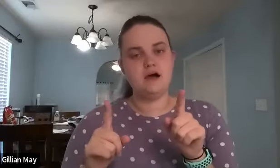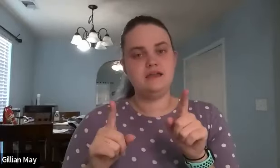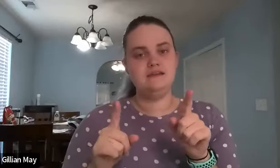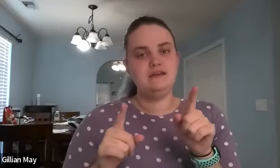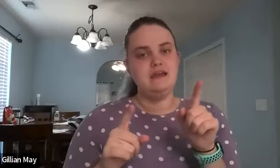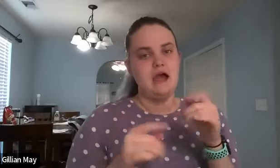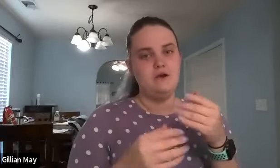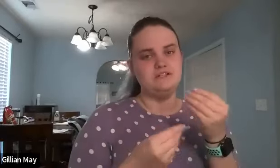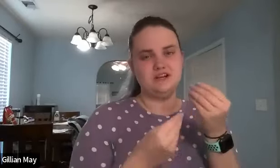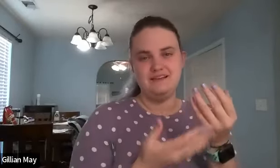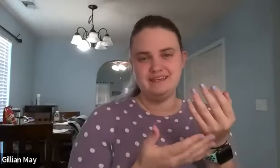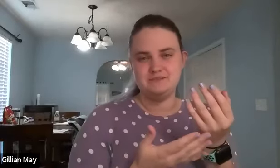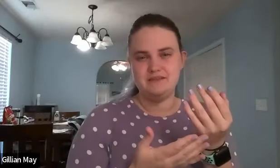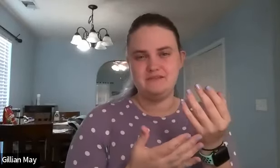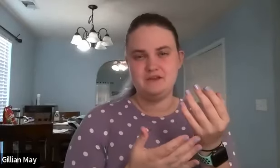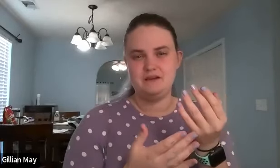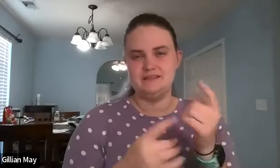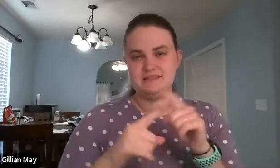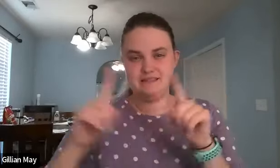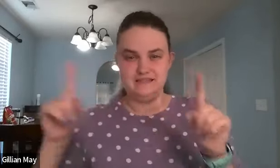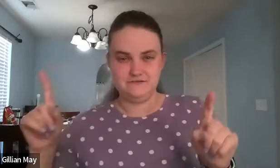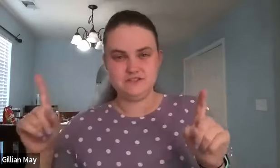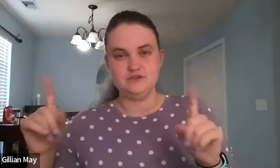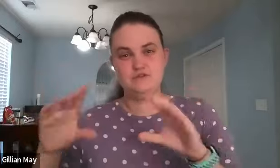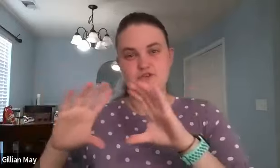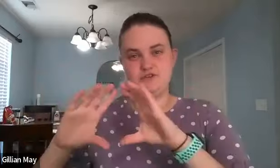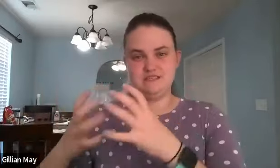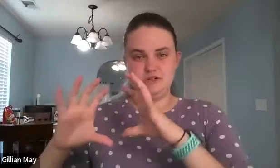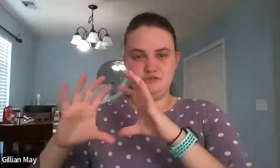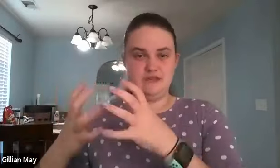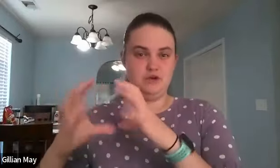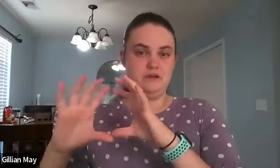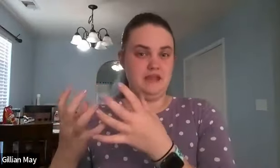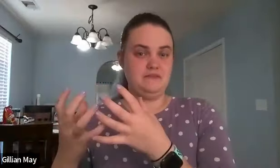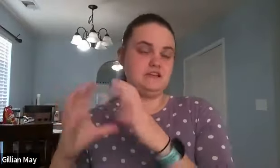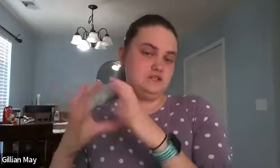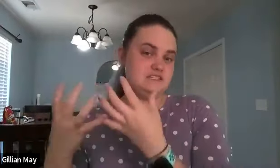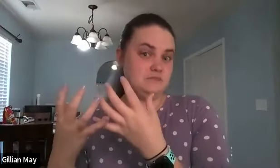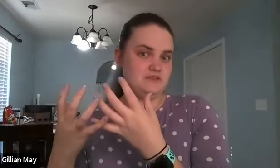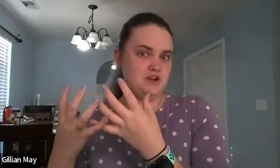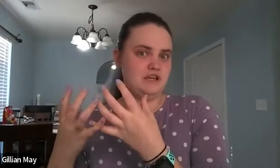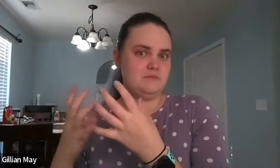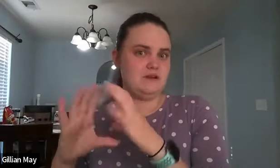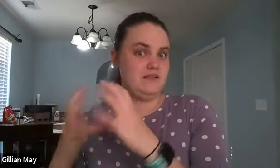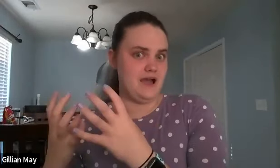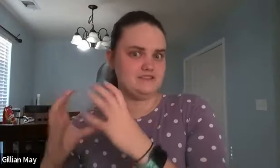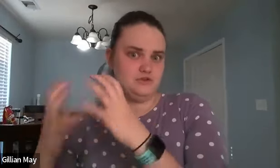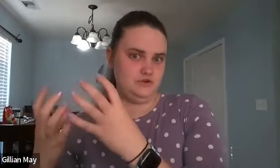but I always try to like explain that there is a slight difference. So if you do see someone doing like an open hand, that could still mean they're talking about a class or a group